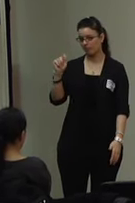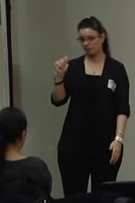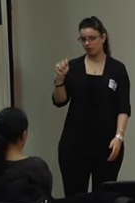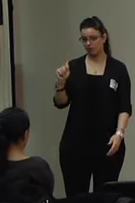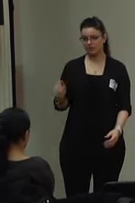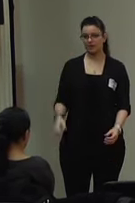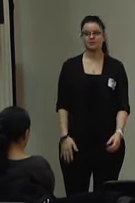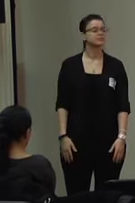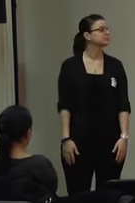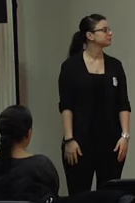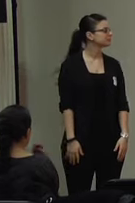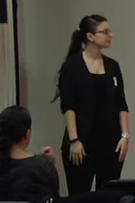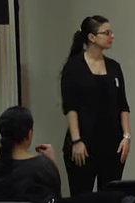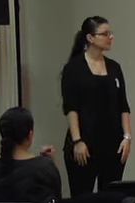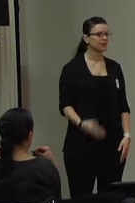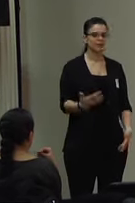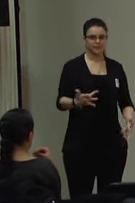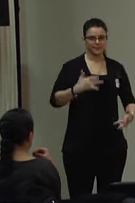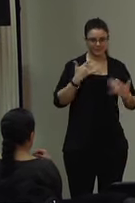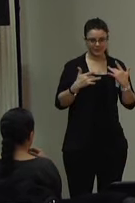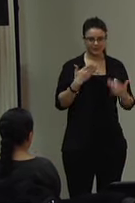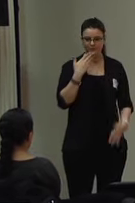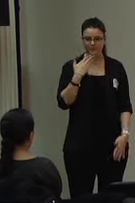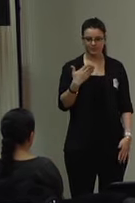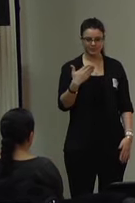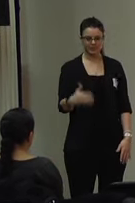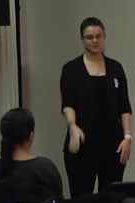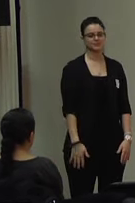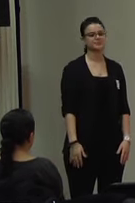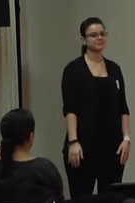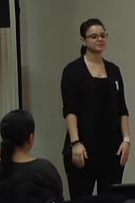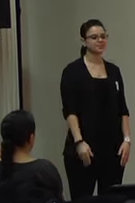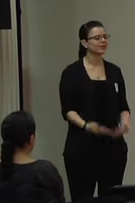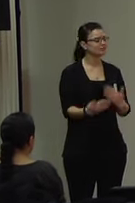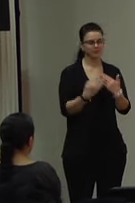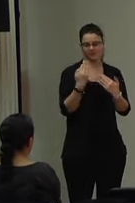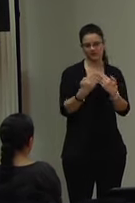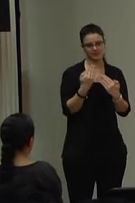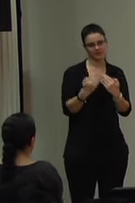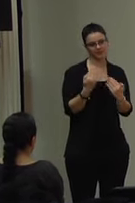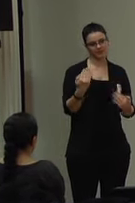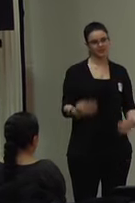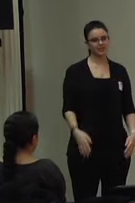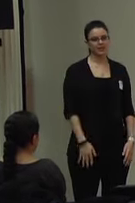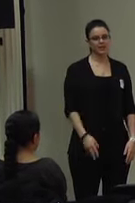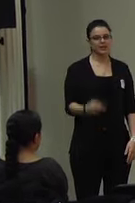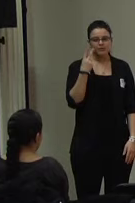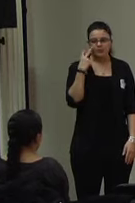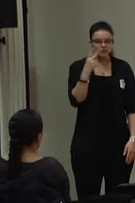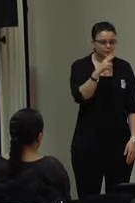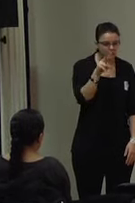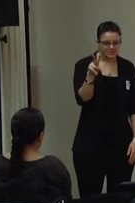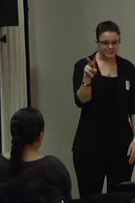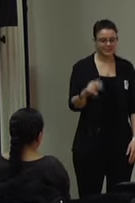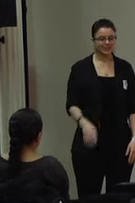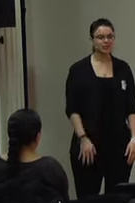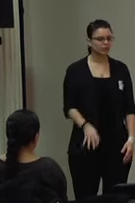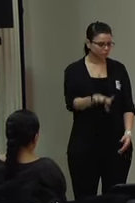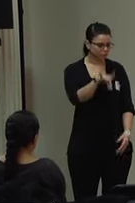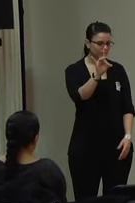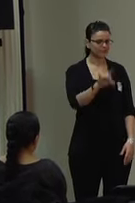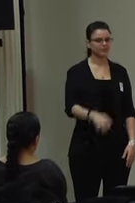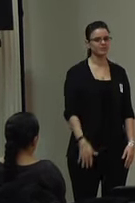taste good, that make you feel good, that are easily available, and it really is easy. Once you start looking for these things, you'll find that they're everywhere.